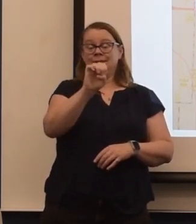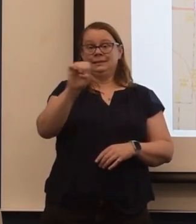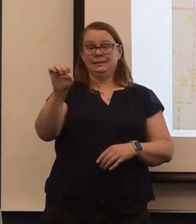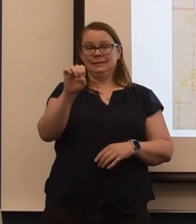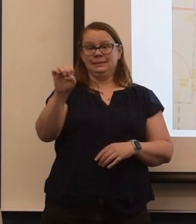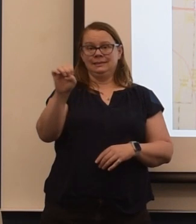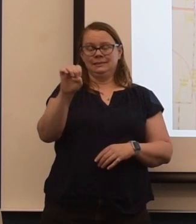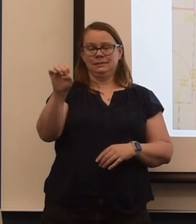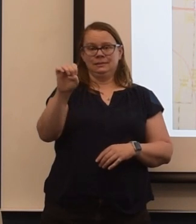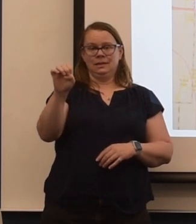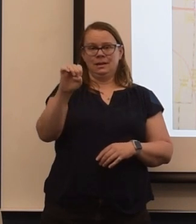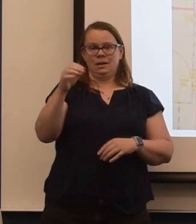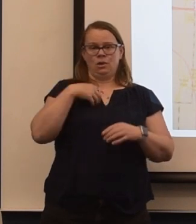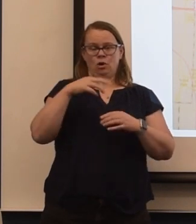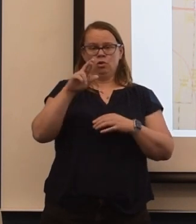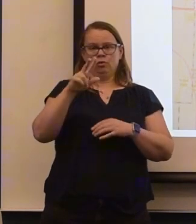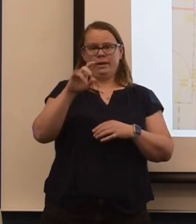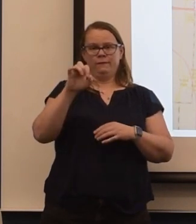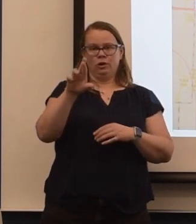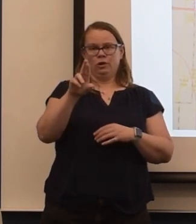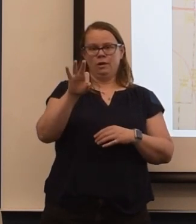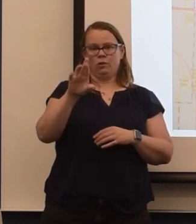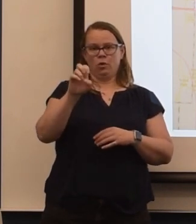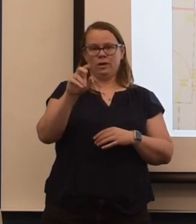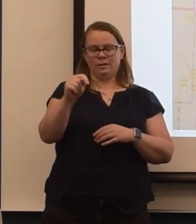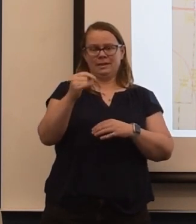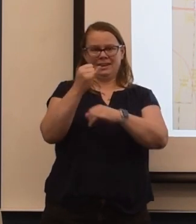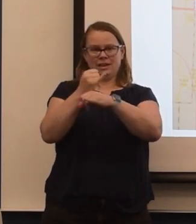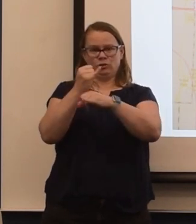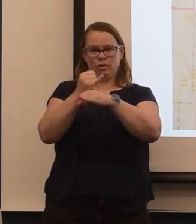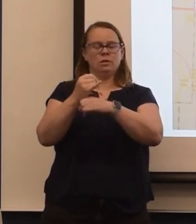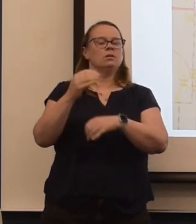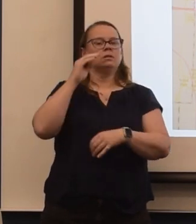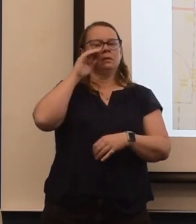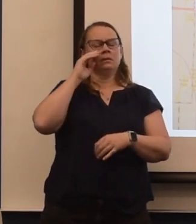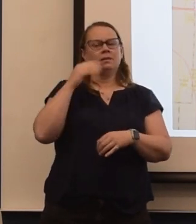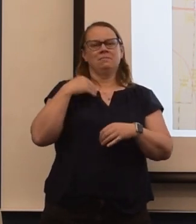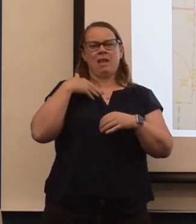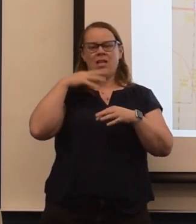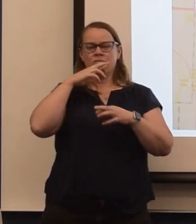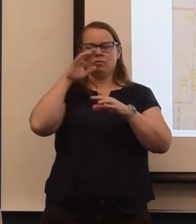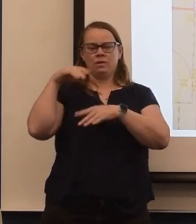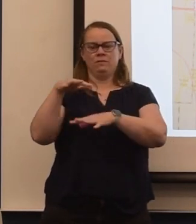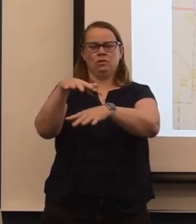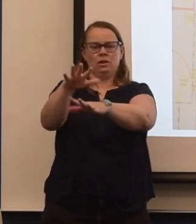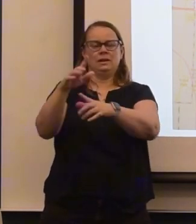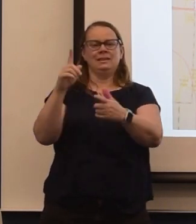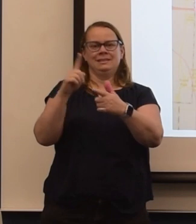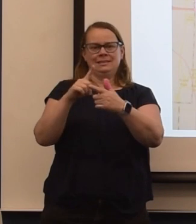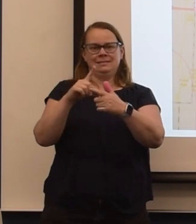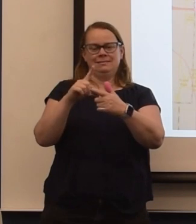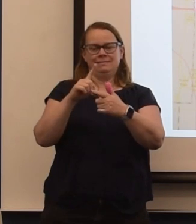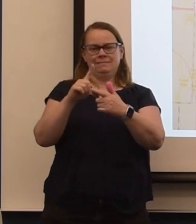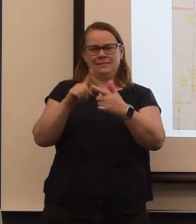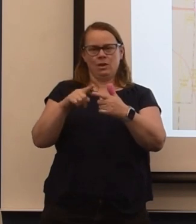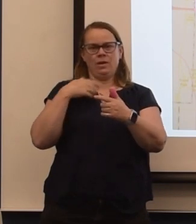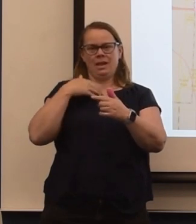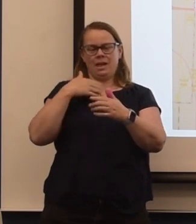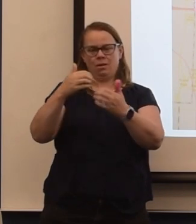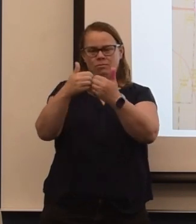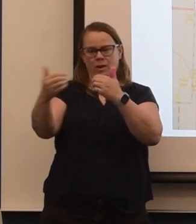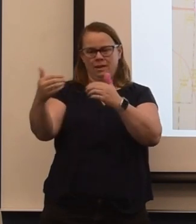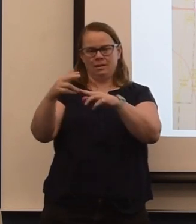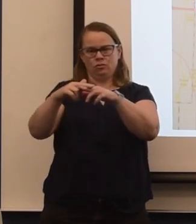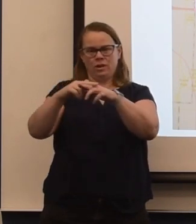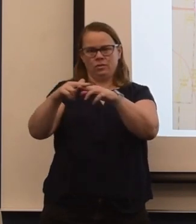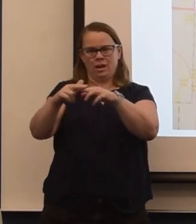call the Riverfront Industrial. So vaguely kind of along the river up until it breaks, and then it kind of follows the train tracks. And